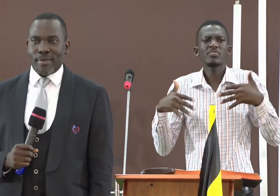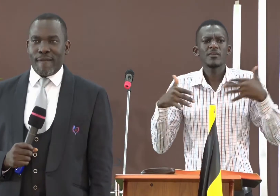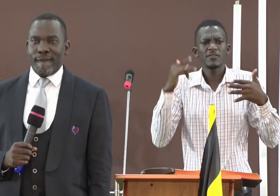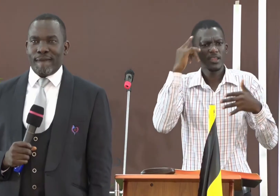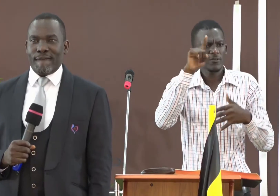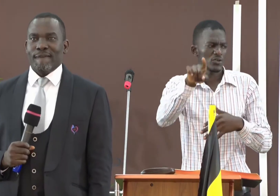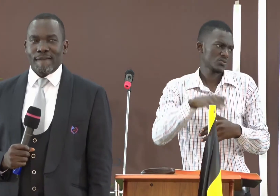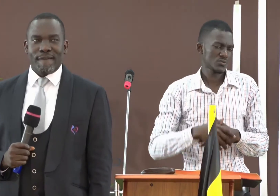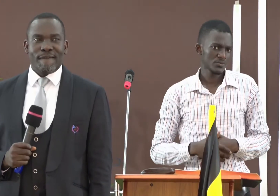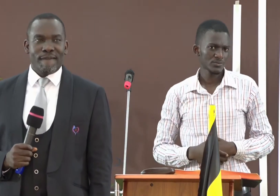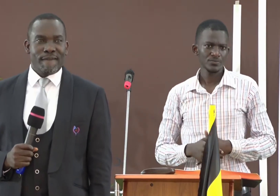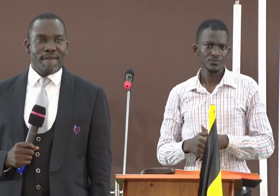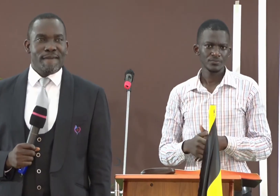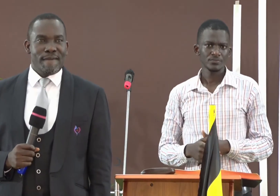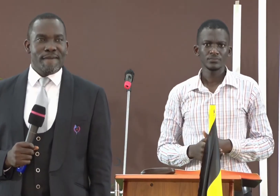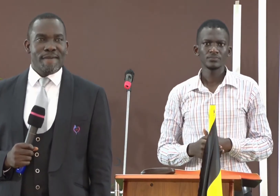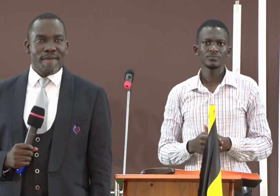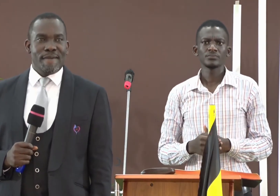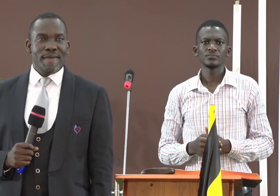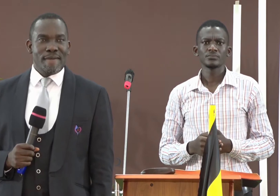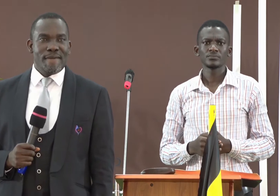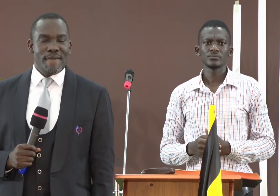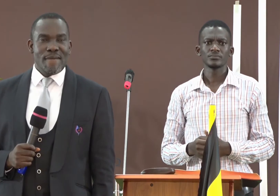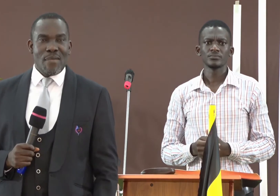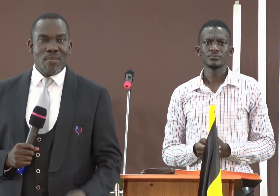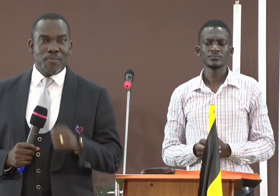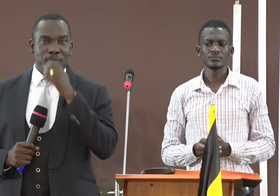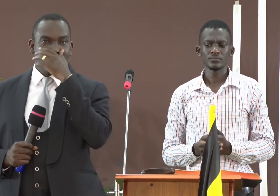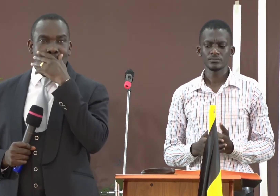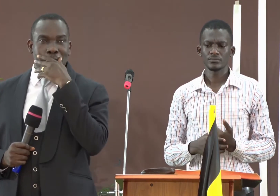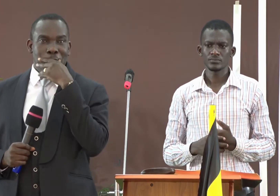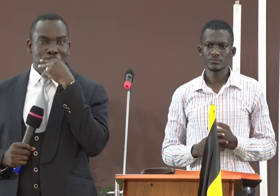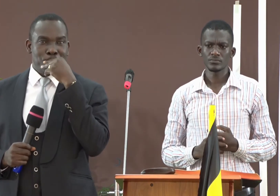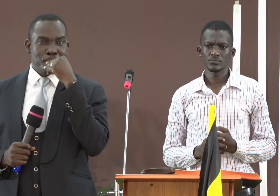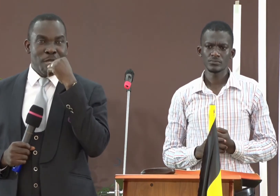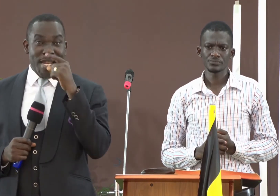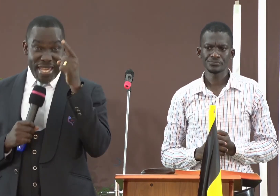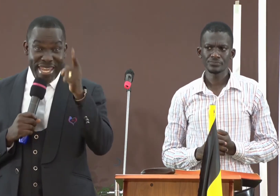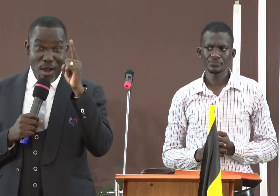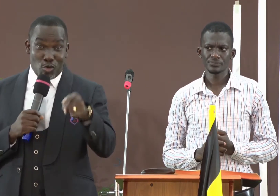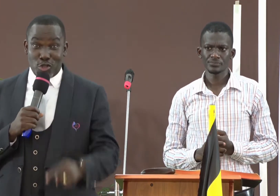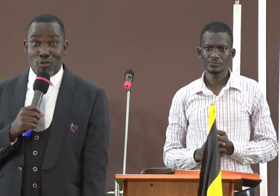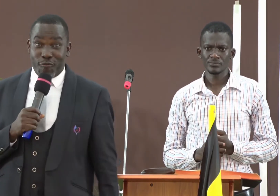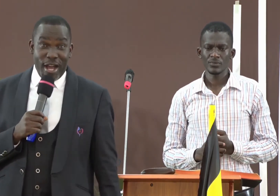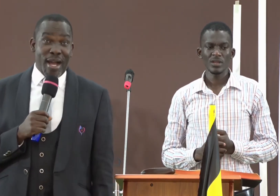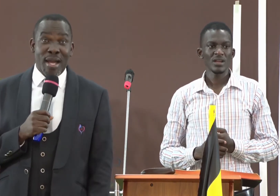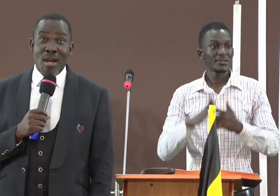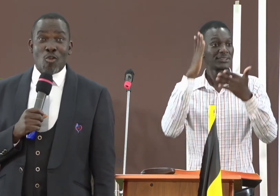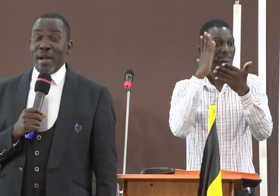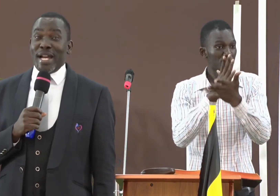wants, God wants to bless your last day, the day of your death, such that the day of your death is a blessed one to you. Ekera okutya